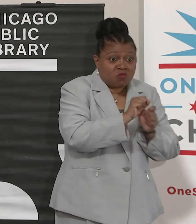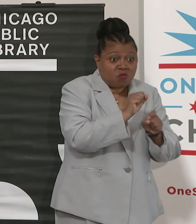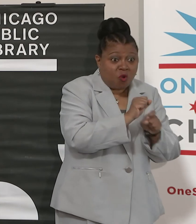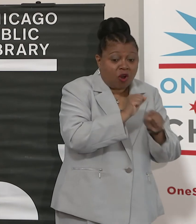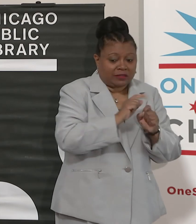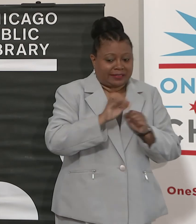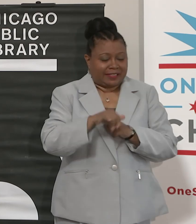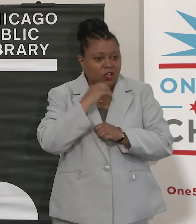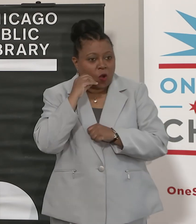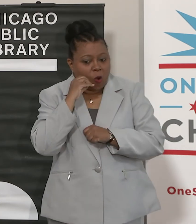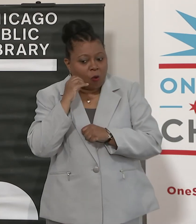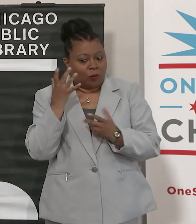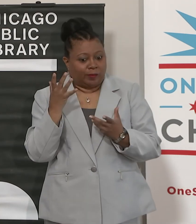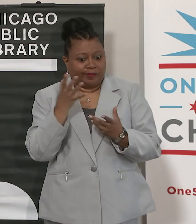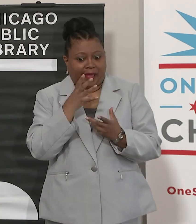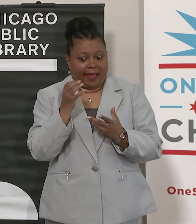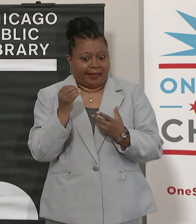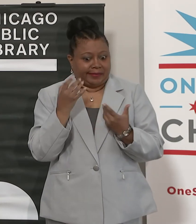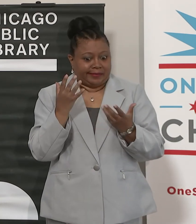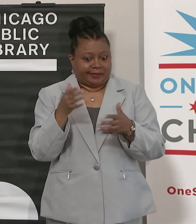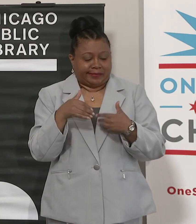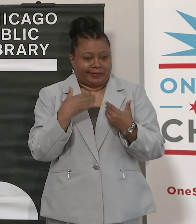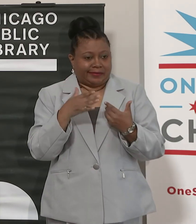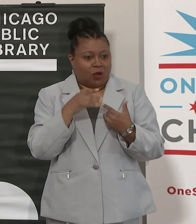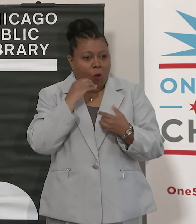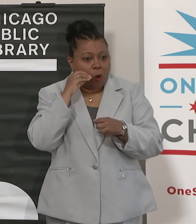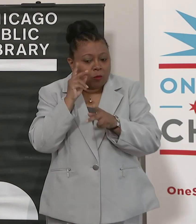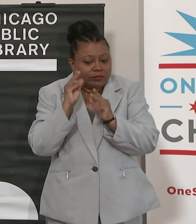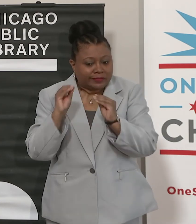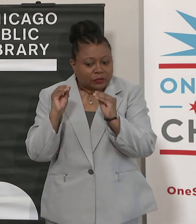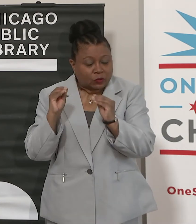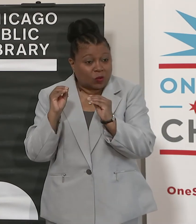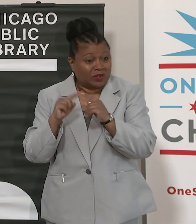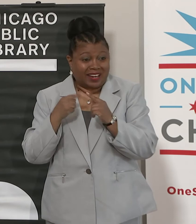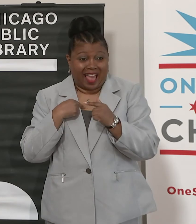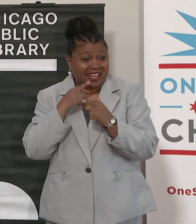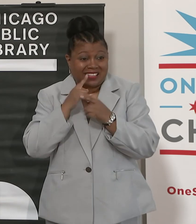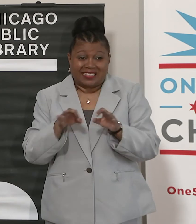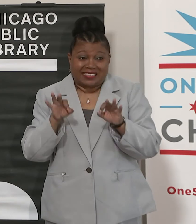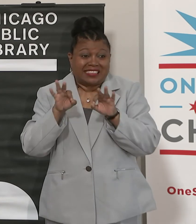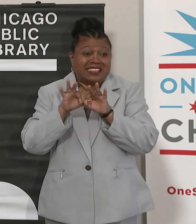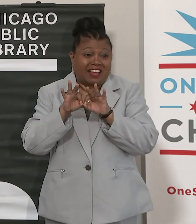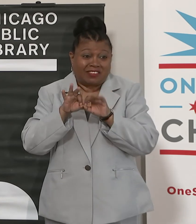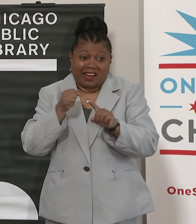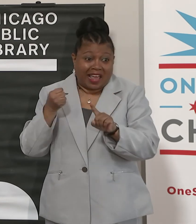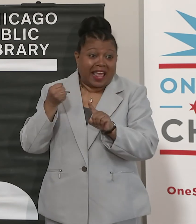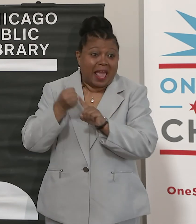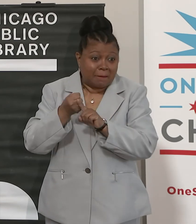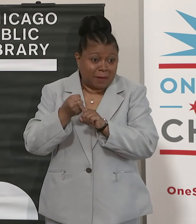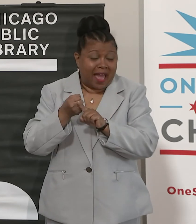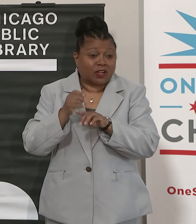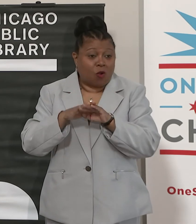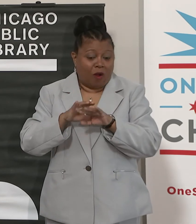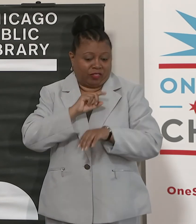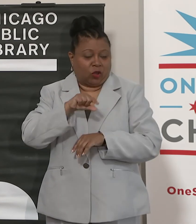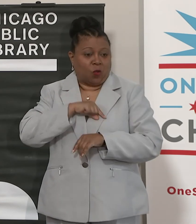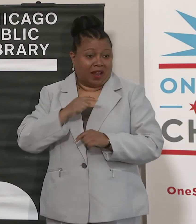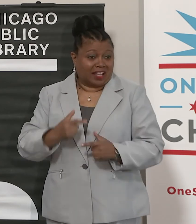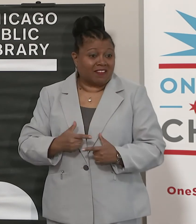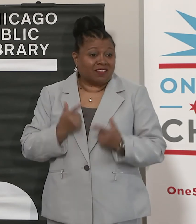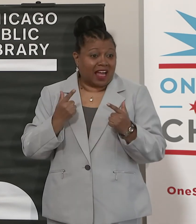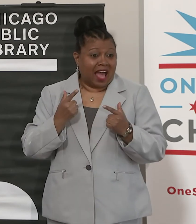be home and be the homeschooler has had a significant impact on the quality of